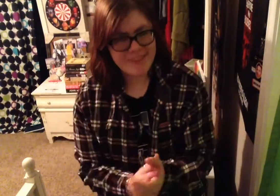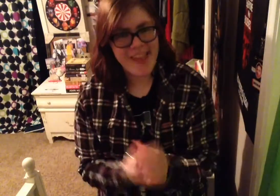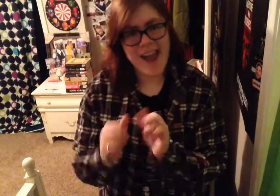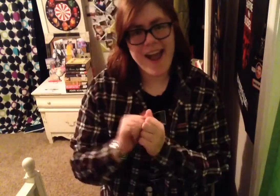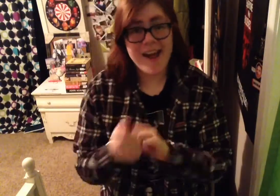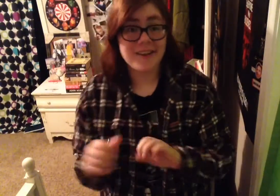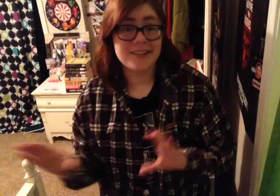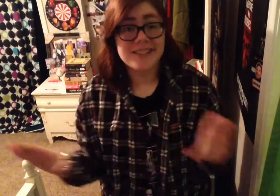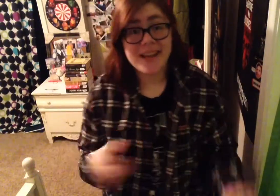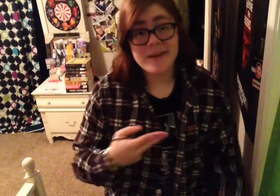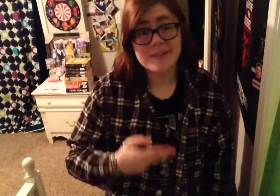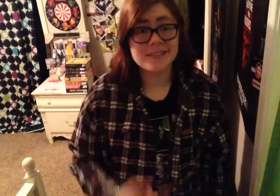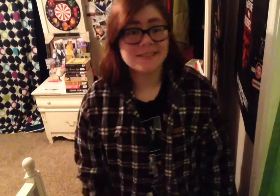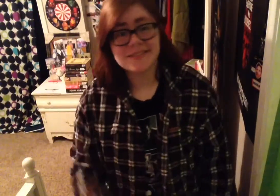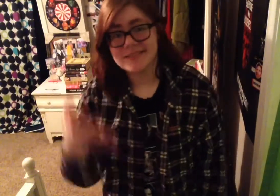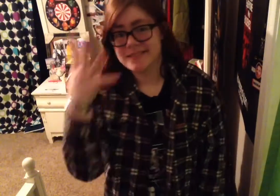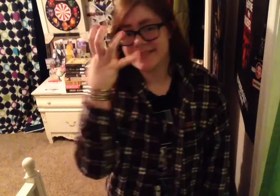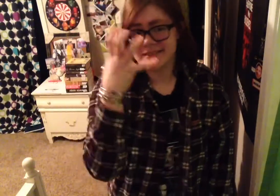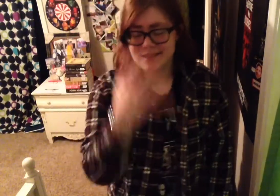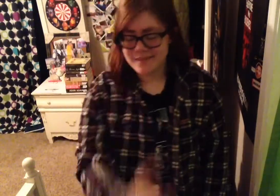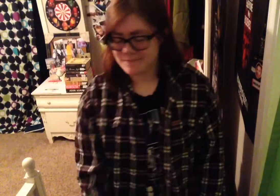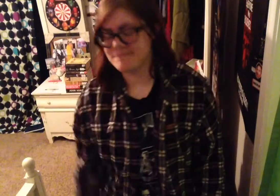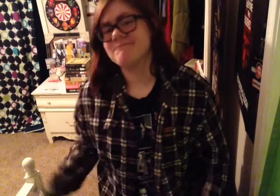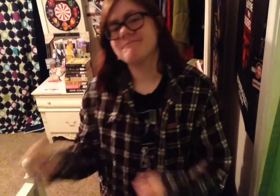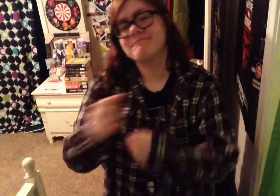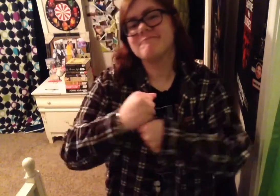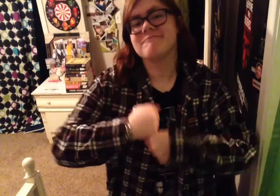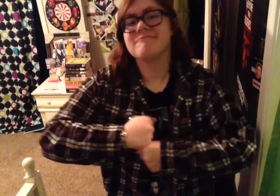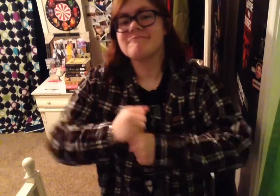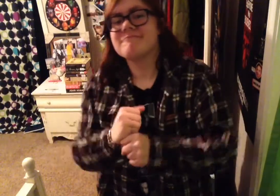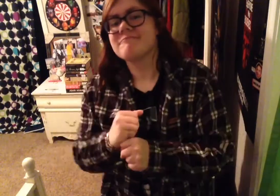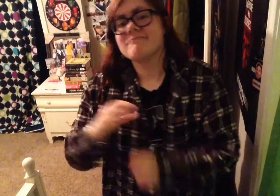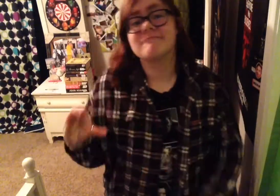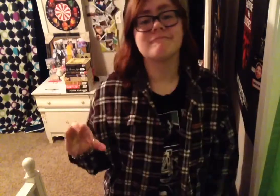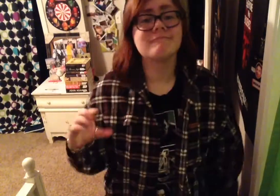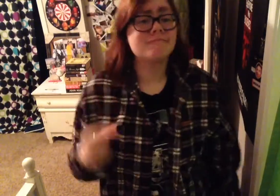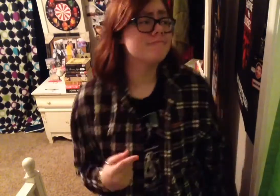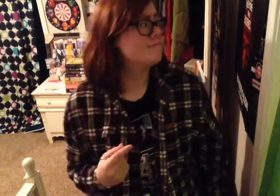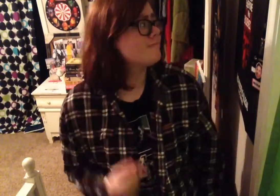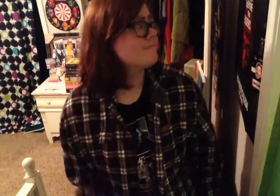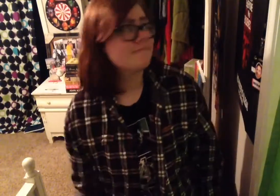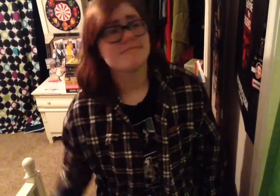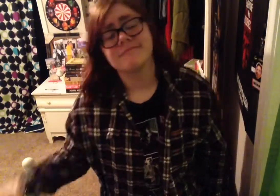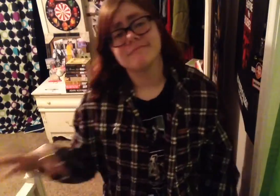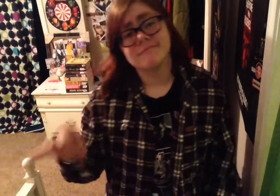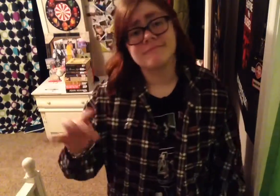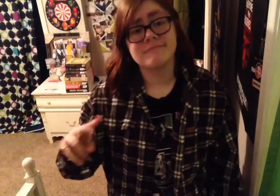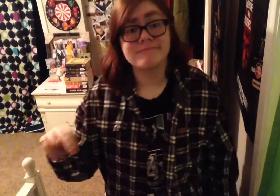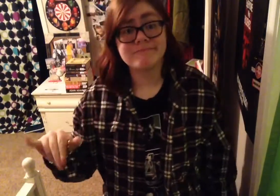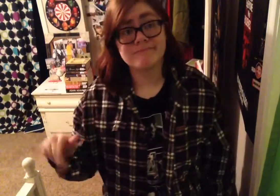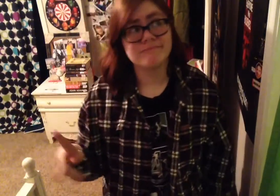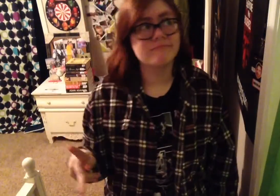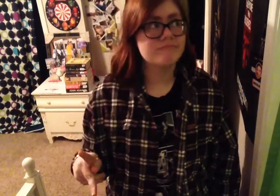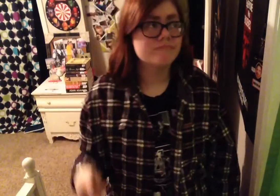Out is Hamilton, the short-tempered protean, creator of the Coast Guard, founder of the New York Post,